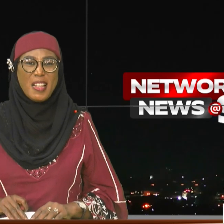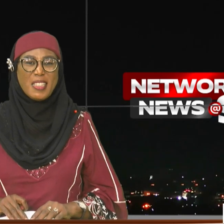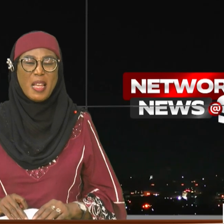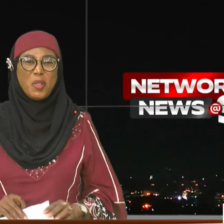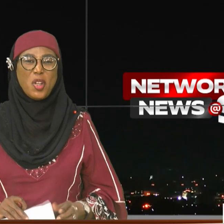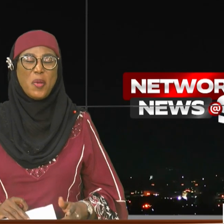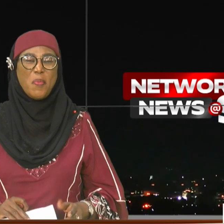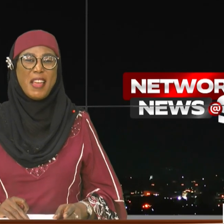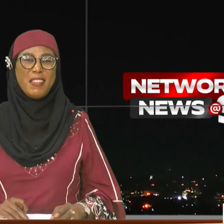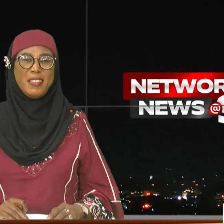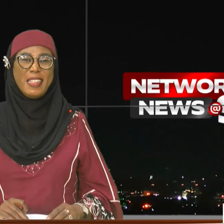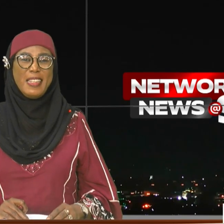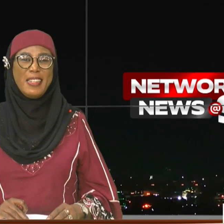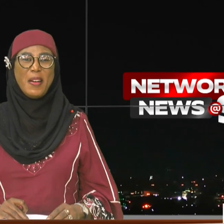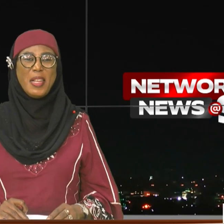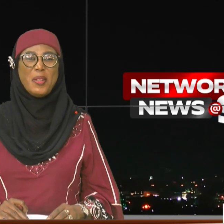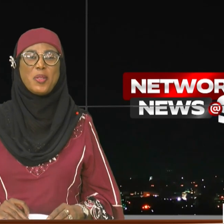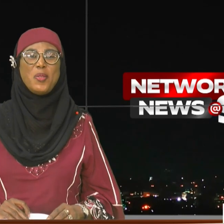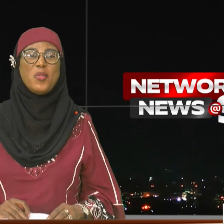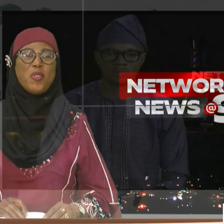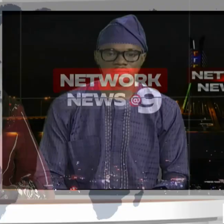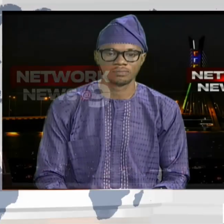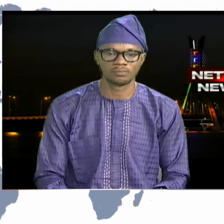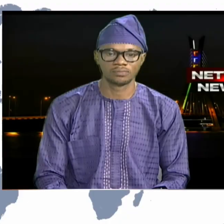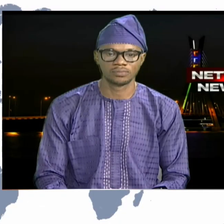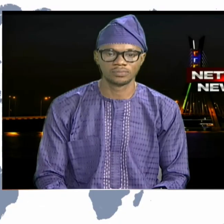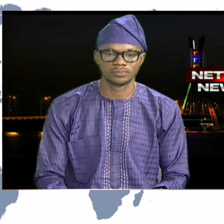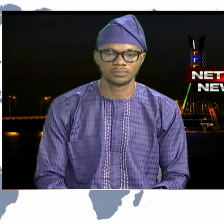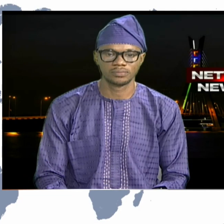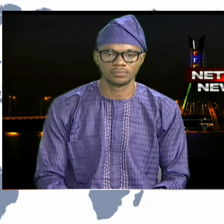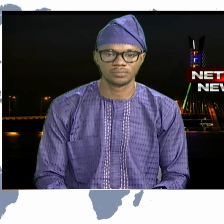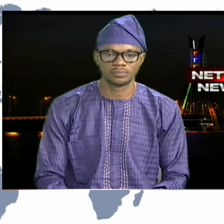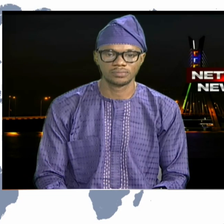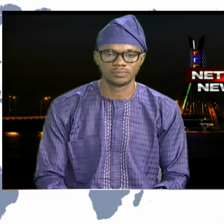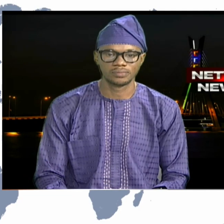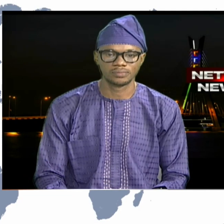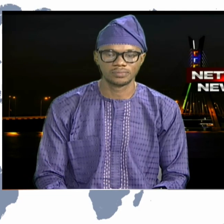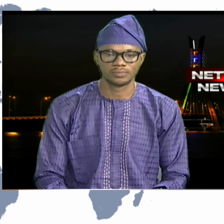Time to join Michael in our Lagos studio for their contribution. Hello, Michael.